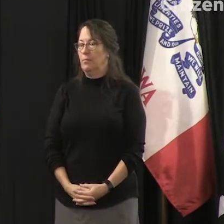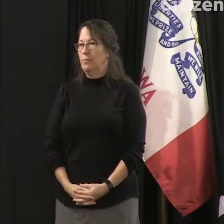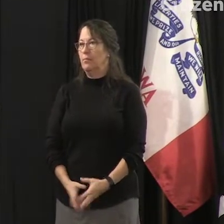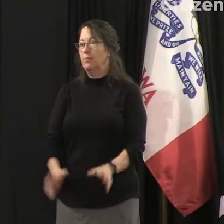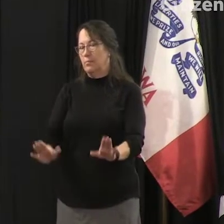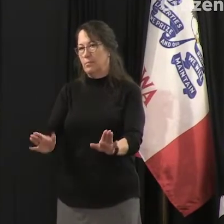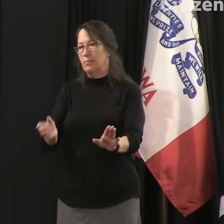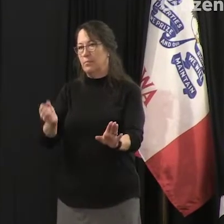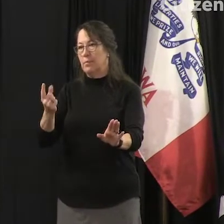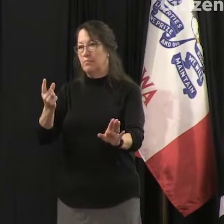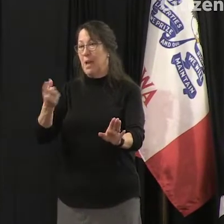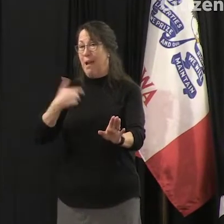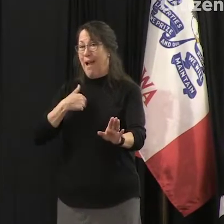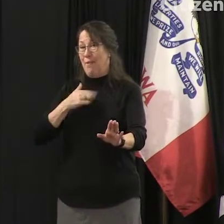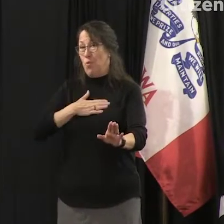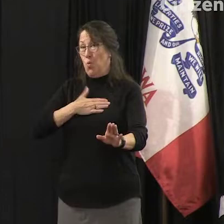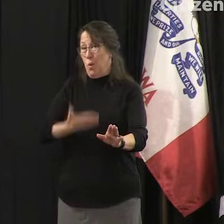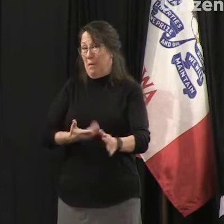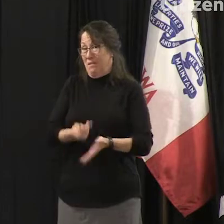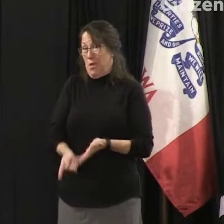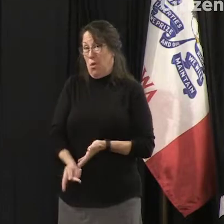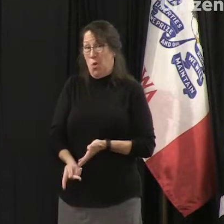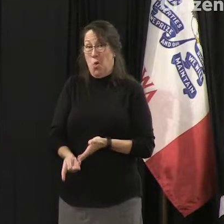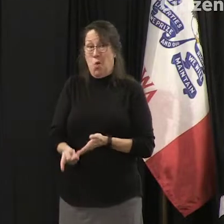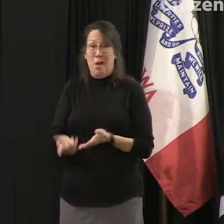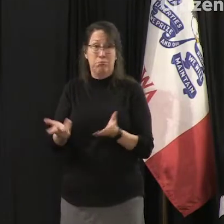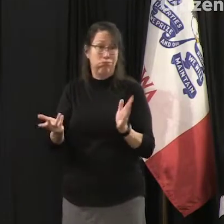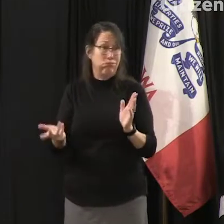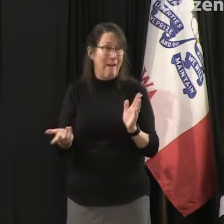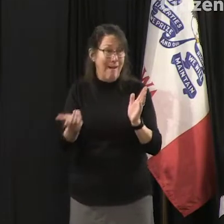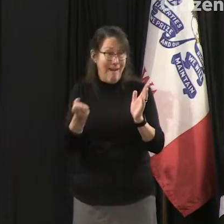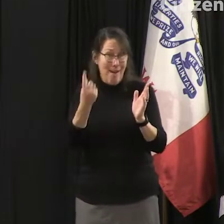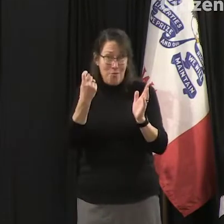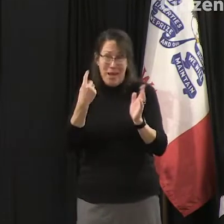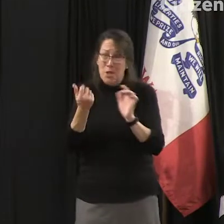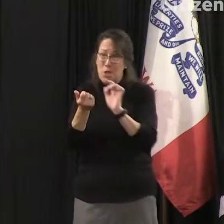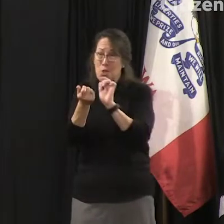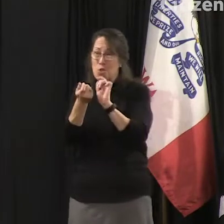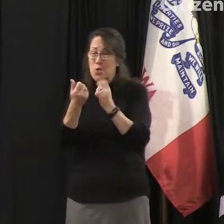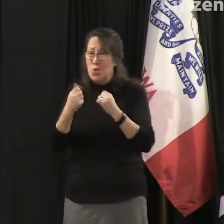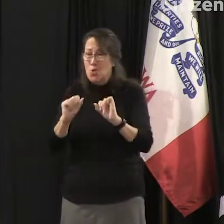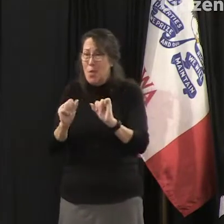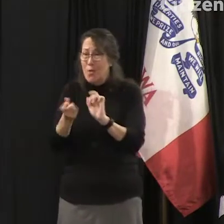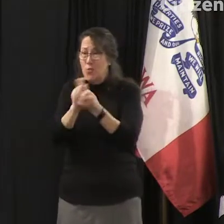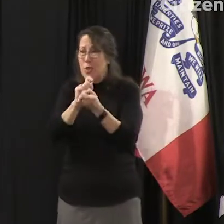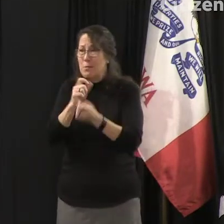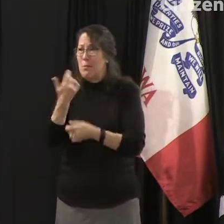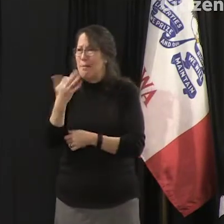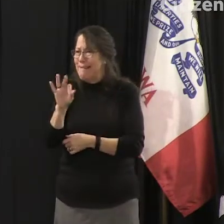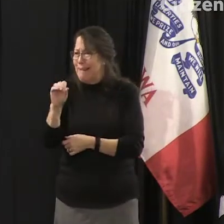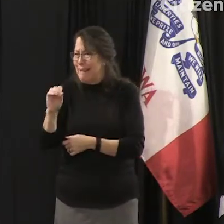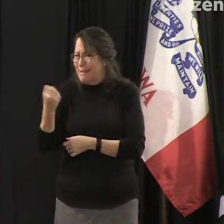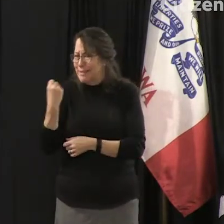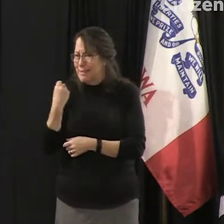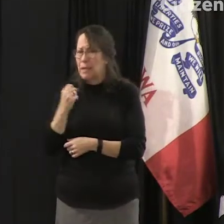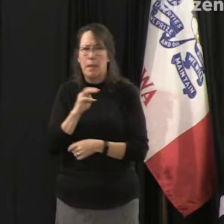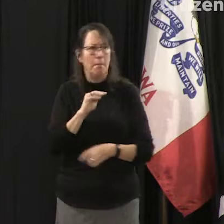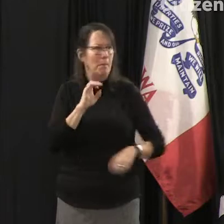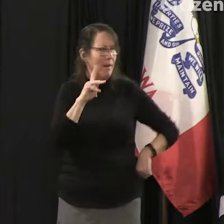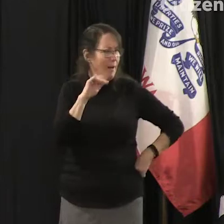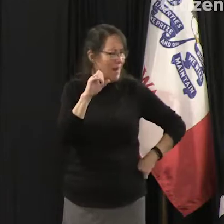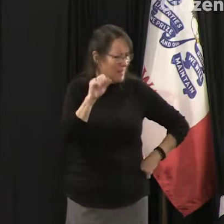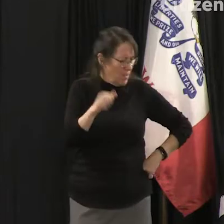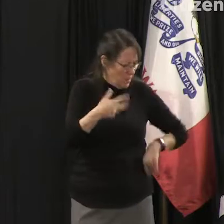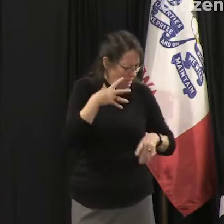I got to admit failure here. I tried changing that law back in the 90s. It was a bill called MICASA. Hell, I forget what it